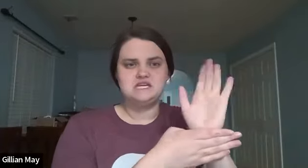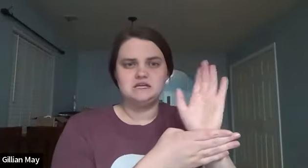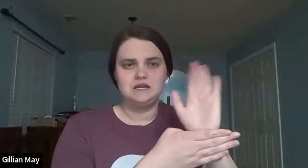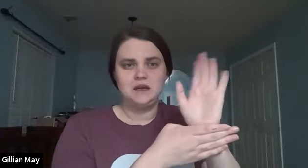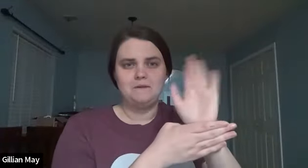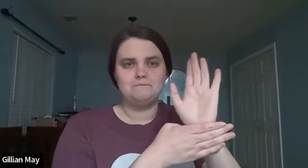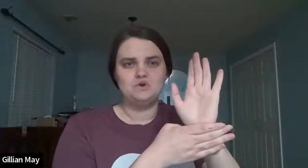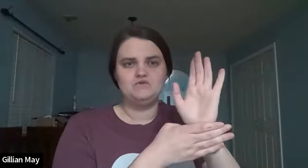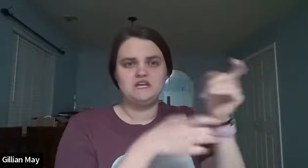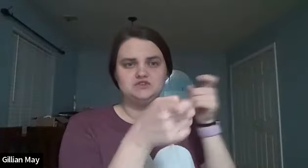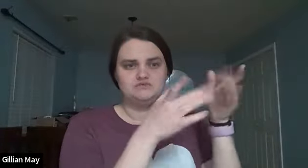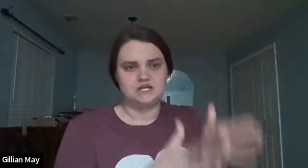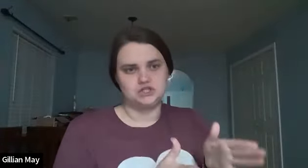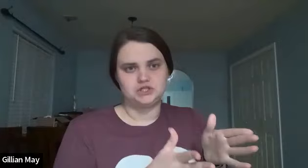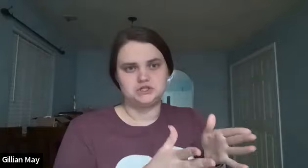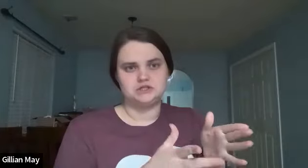movie director.